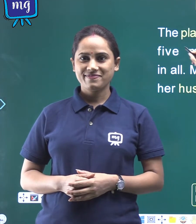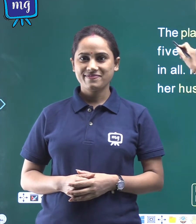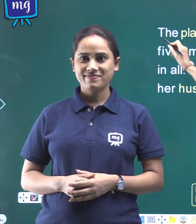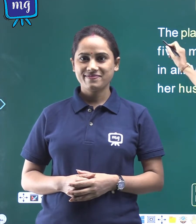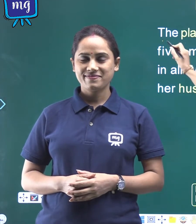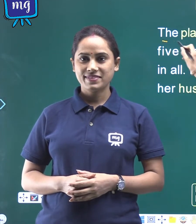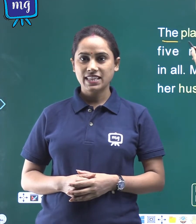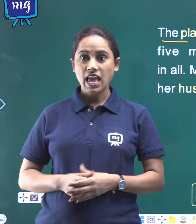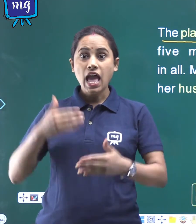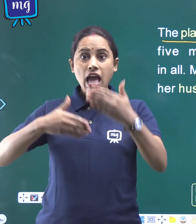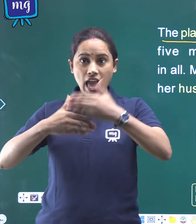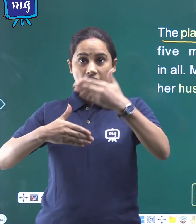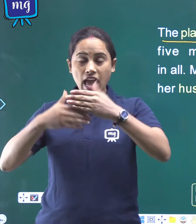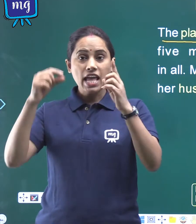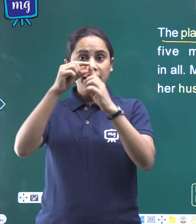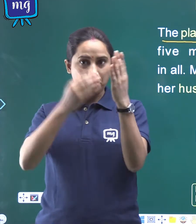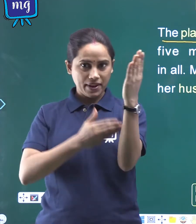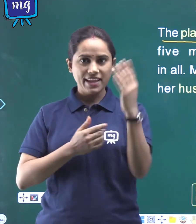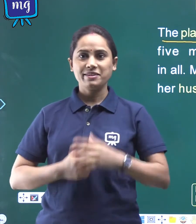The play